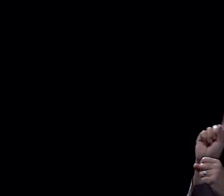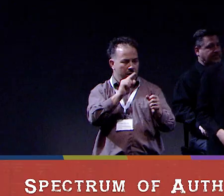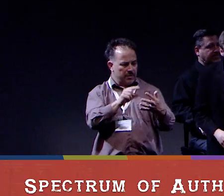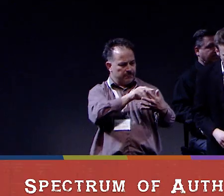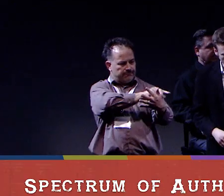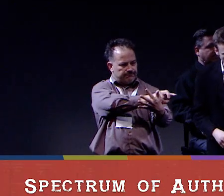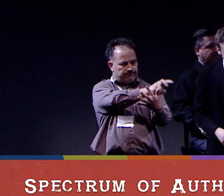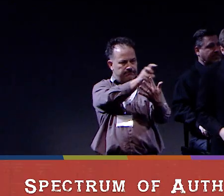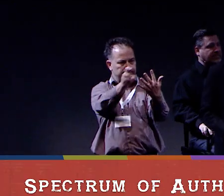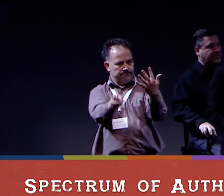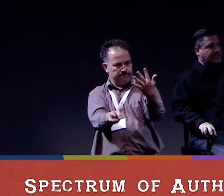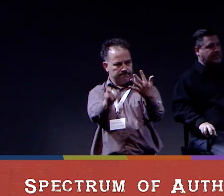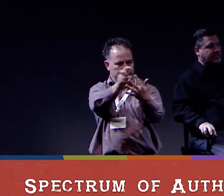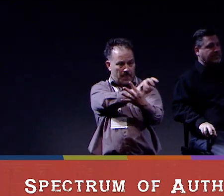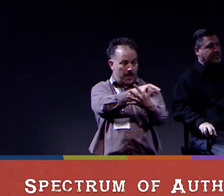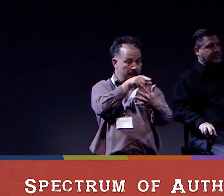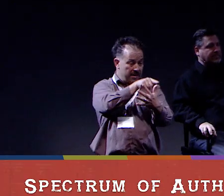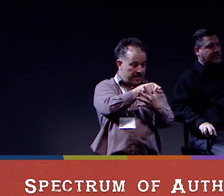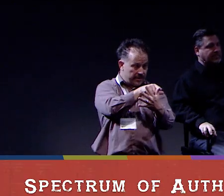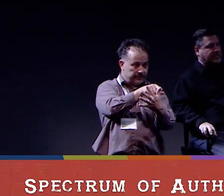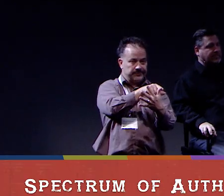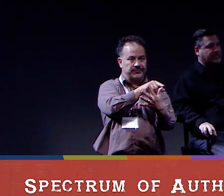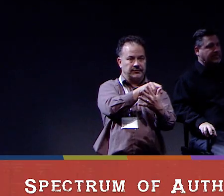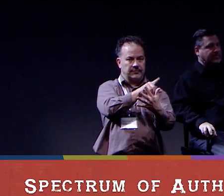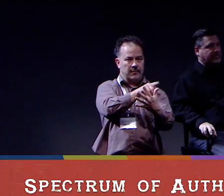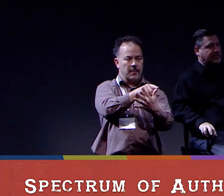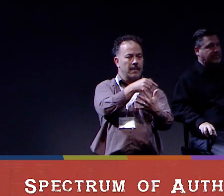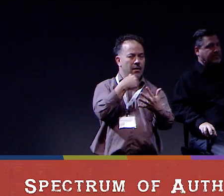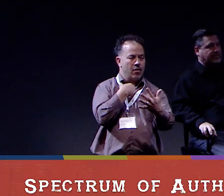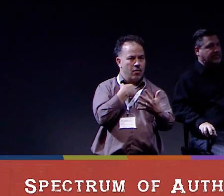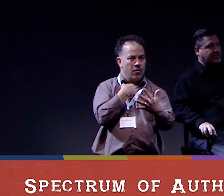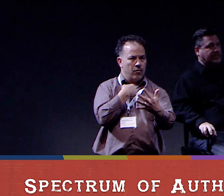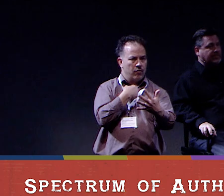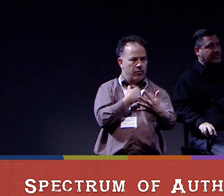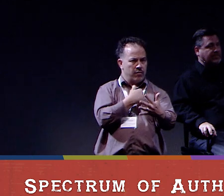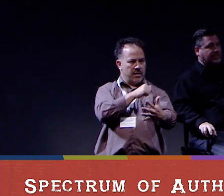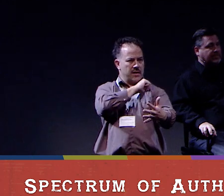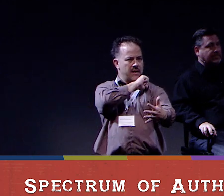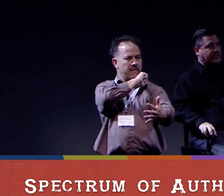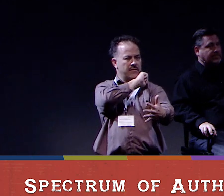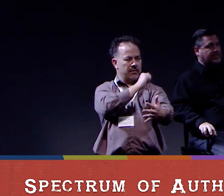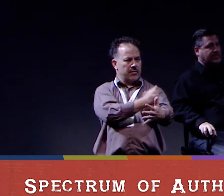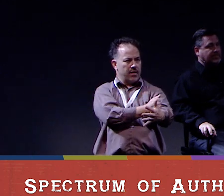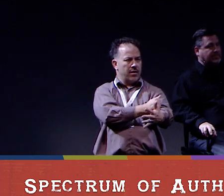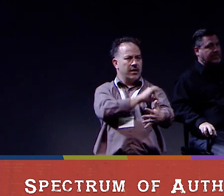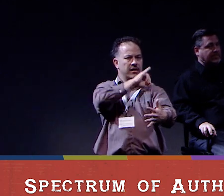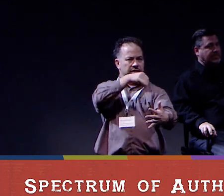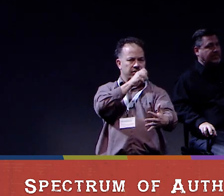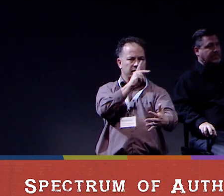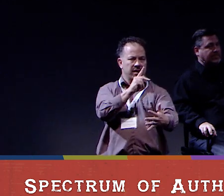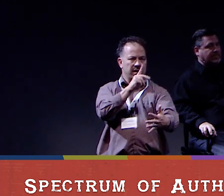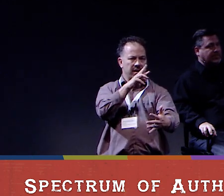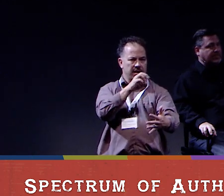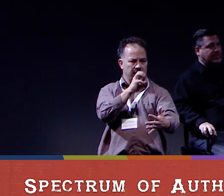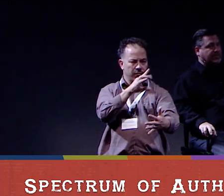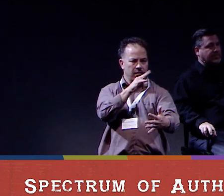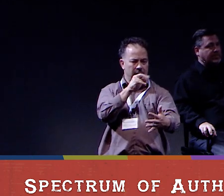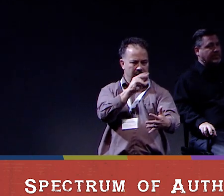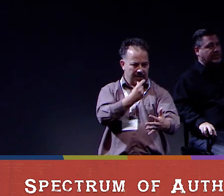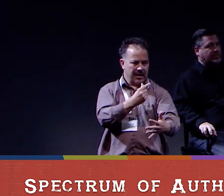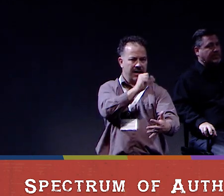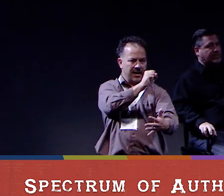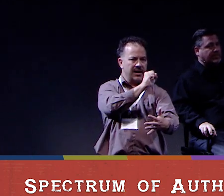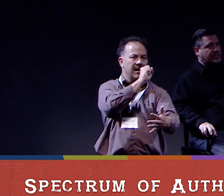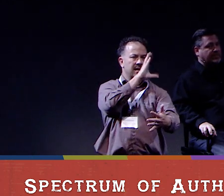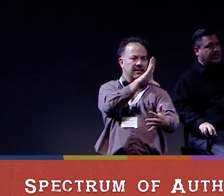spectrum. On one extreme end, we have authorial masterpieces. You know, we have J.K. Rowling, we have F. Scott Fitzgerald, we